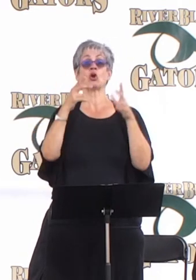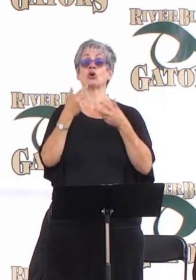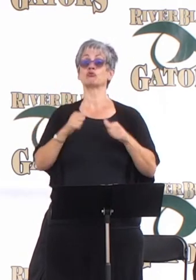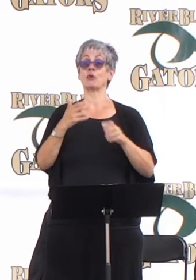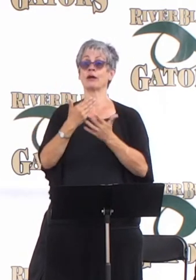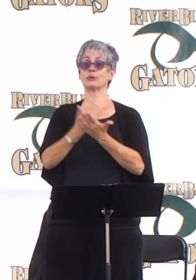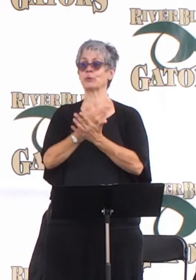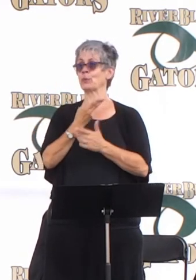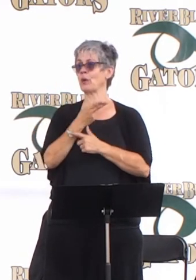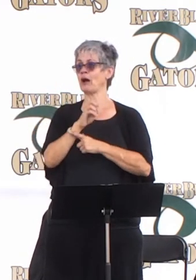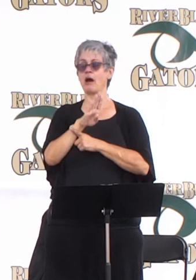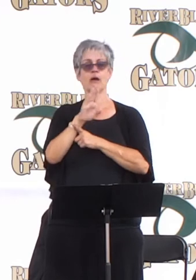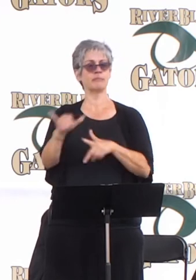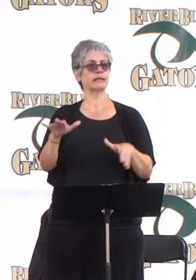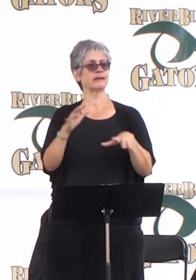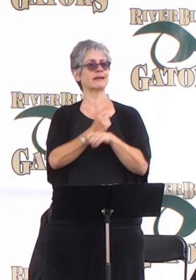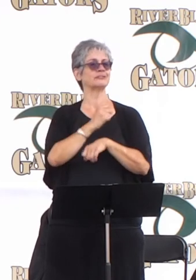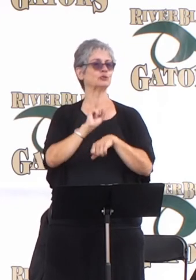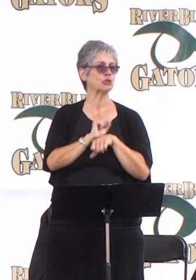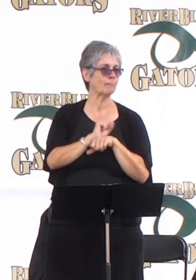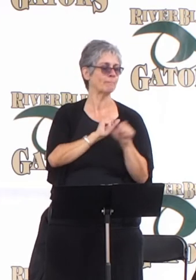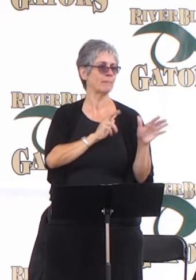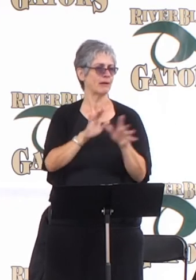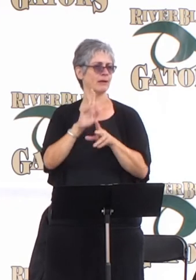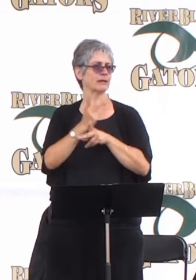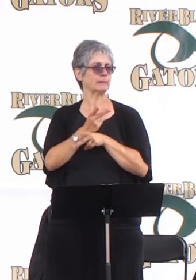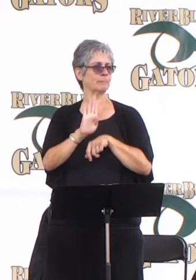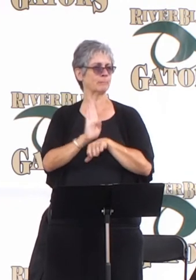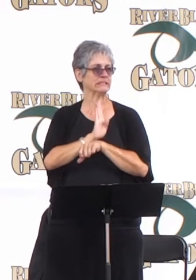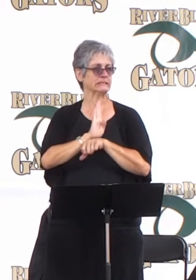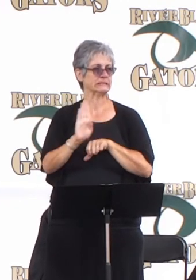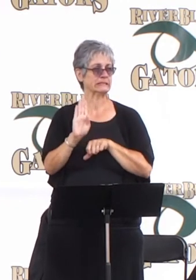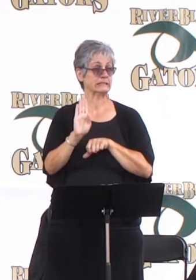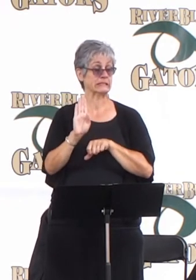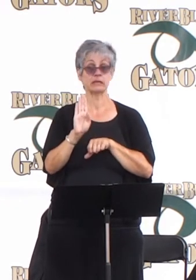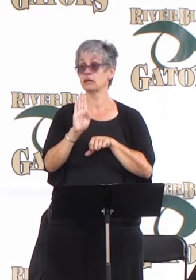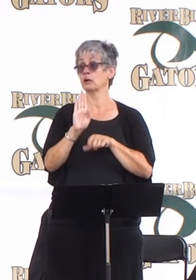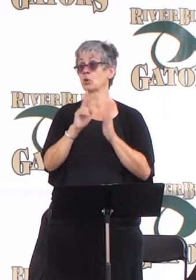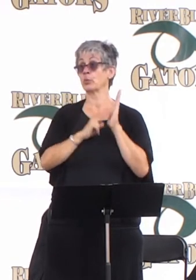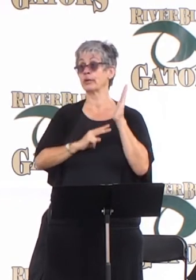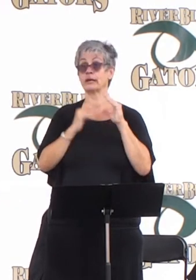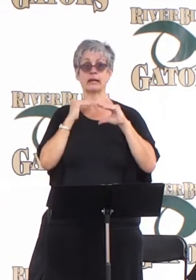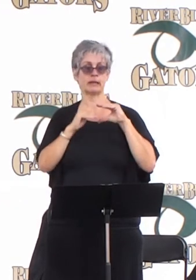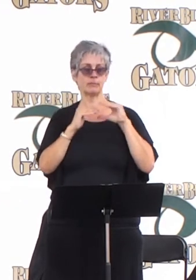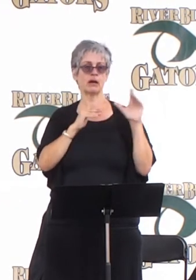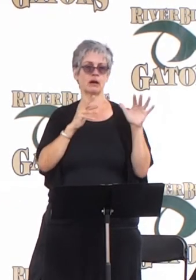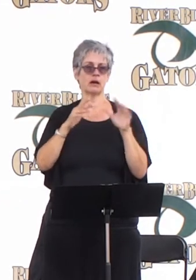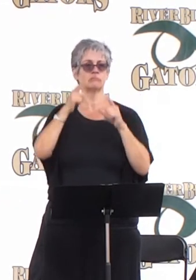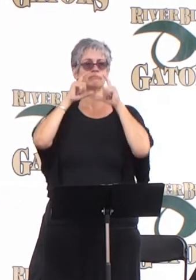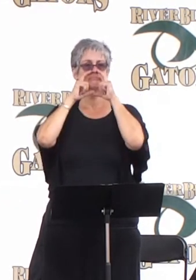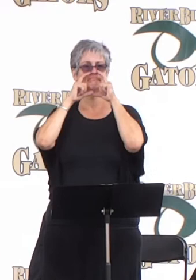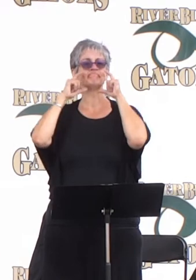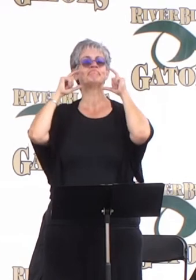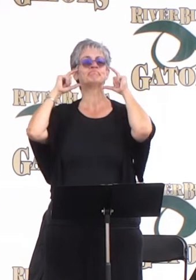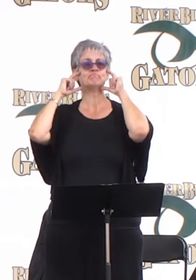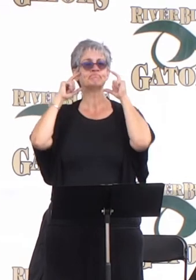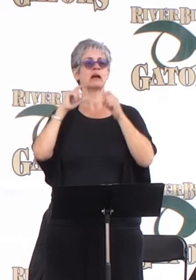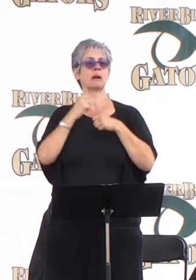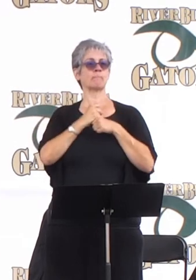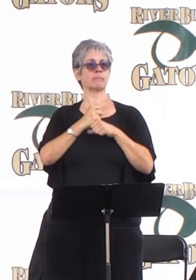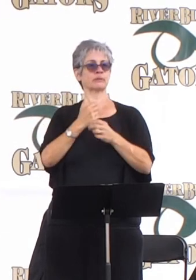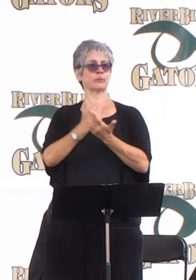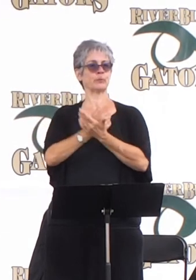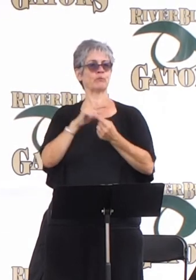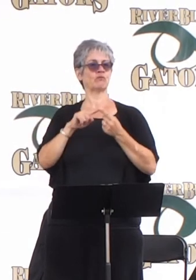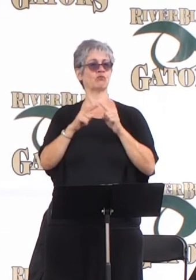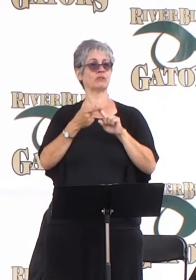us busy on our virtual days, discovered the necessity of reading emails, grew accustomed to wearing masks, and made new friends in each